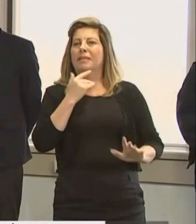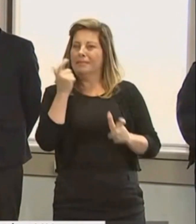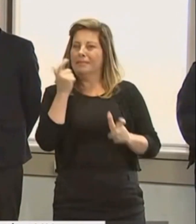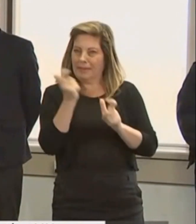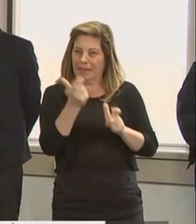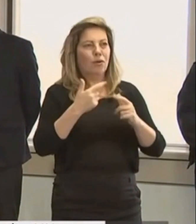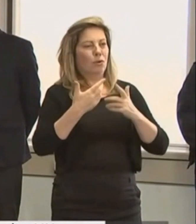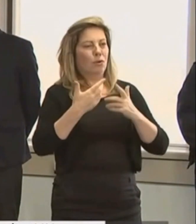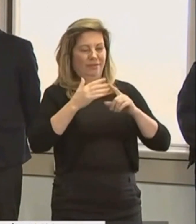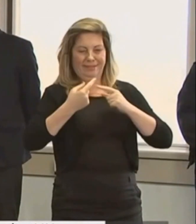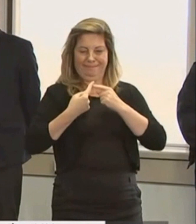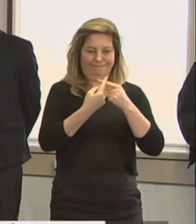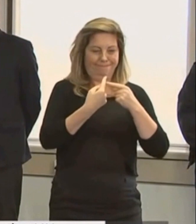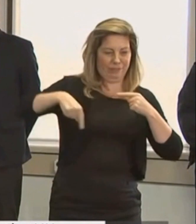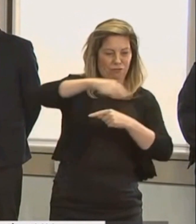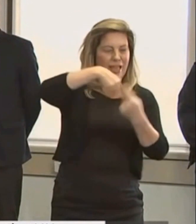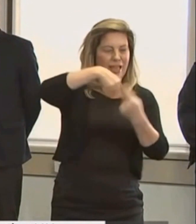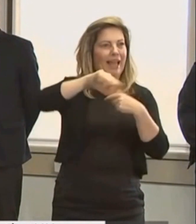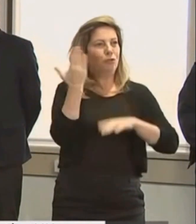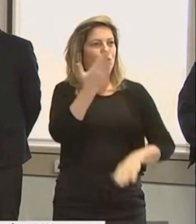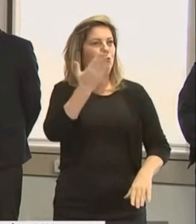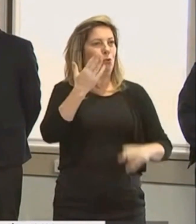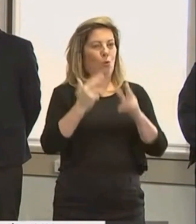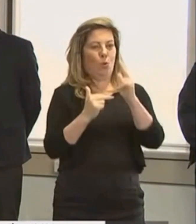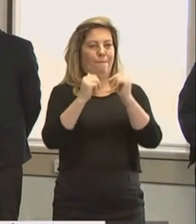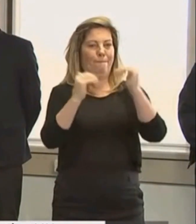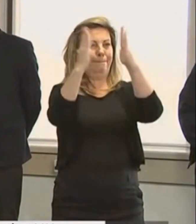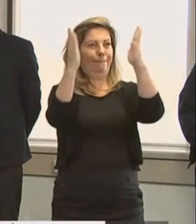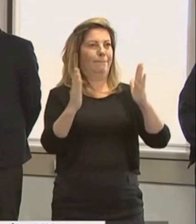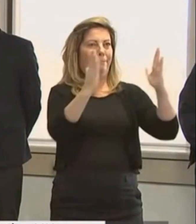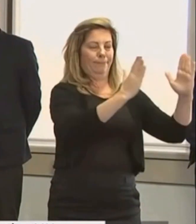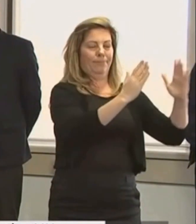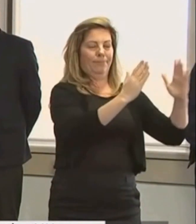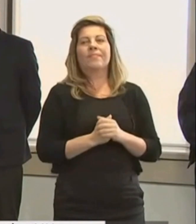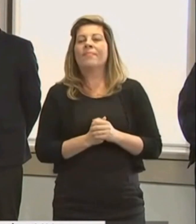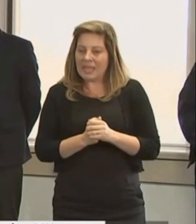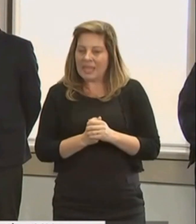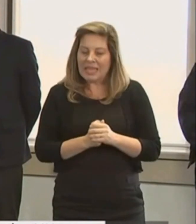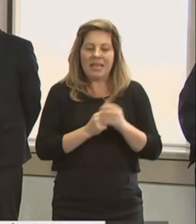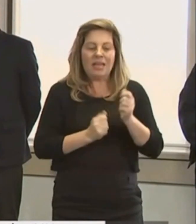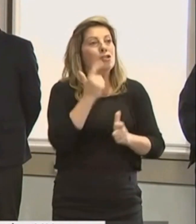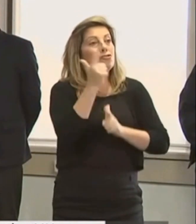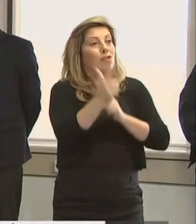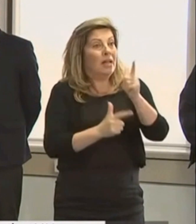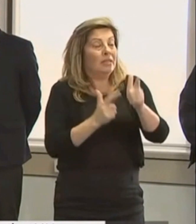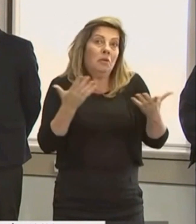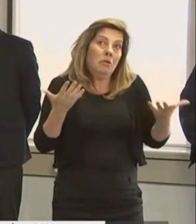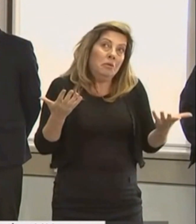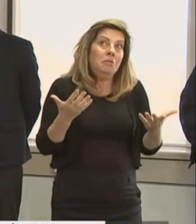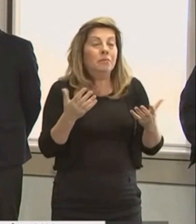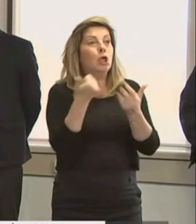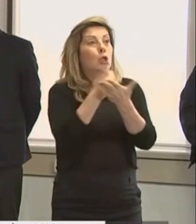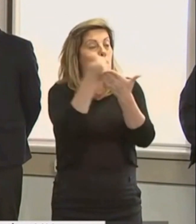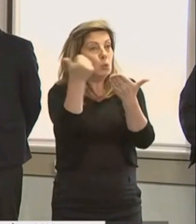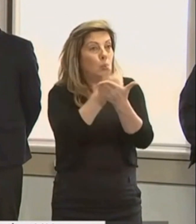safety of children, but with a lot of parents who are going to be delivering their kids to school by motor vehicle tomorrow, we really